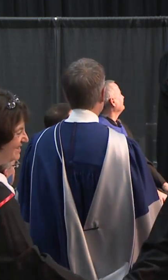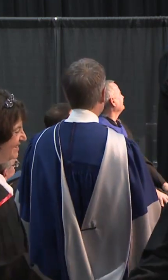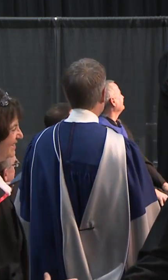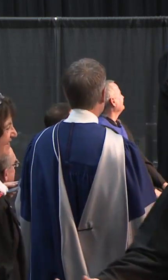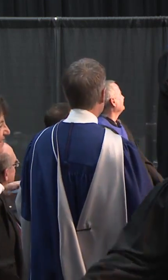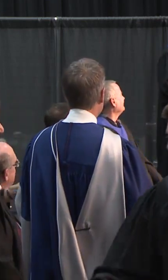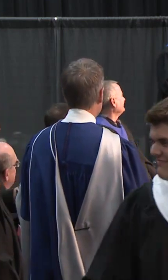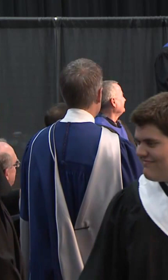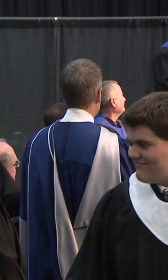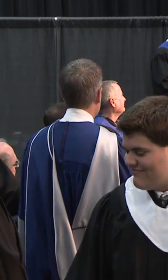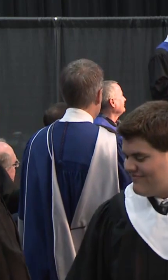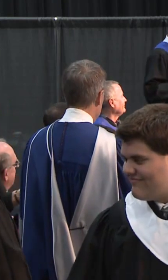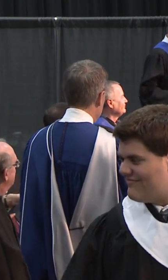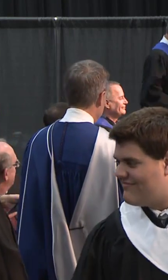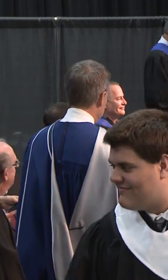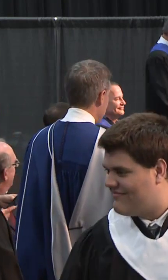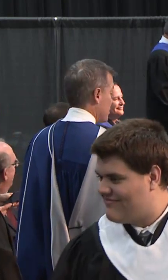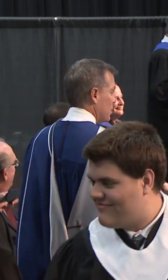Lisa Wright.